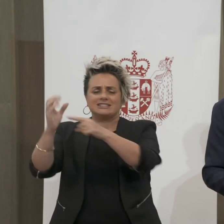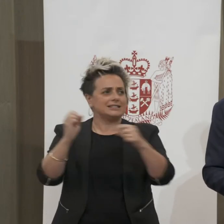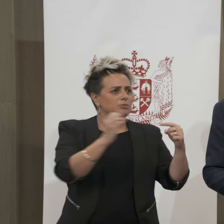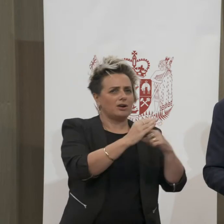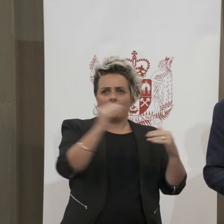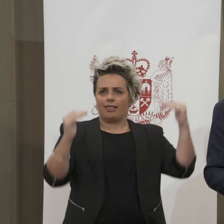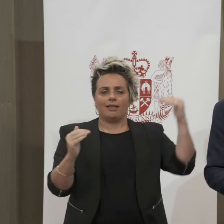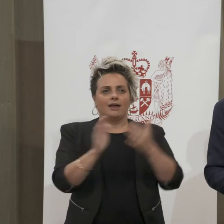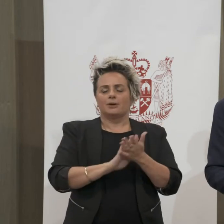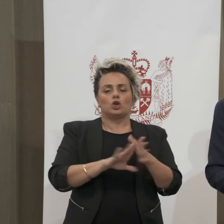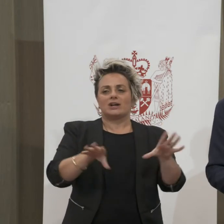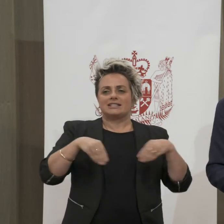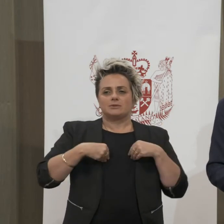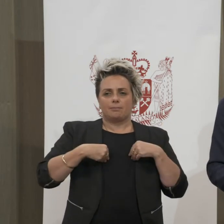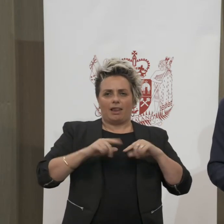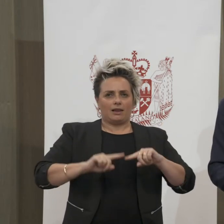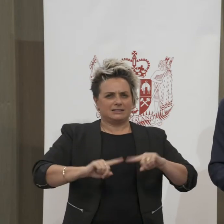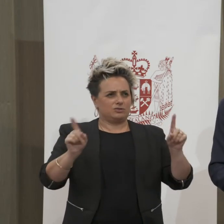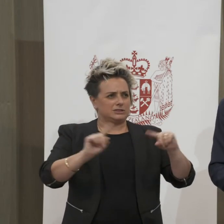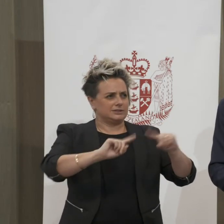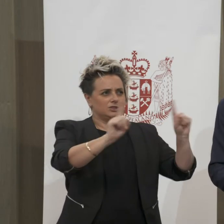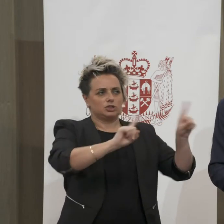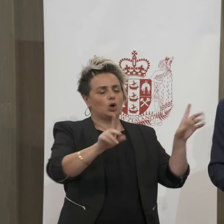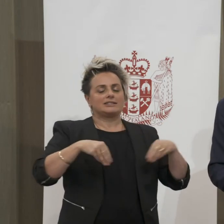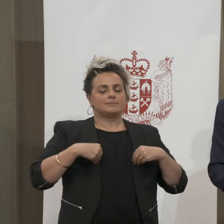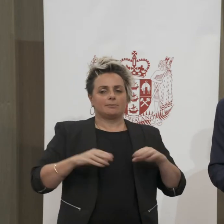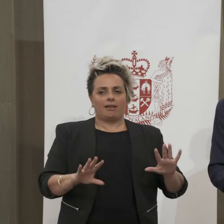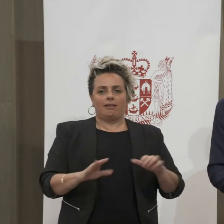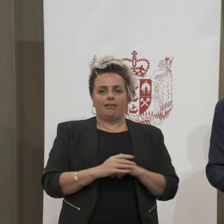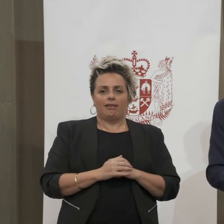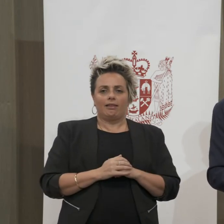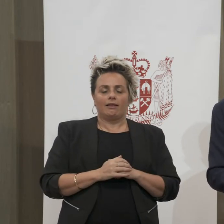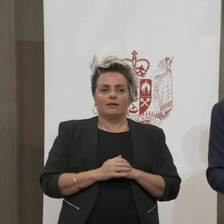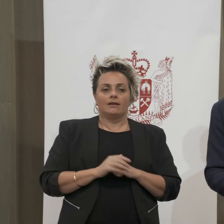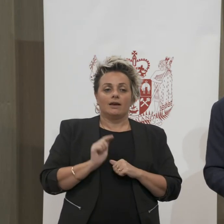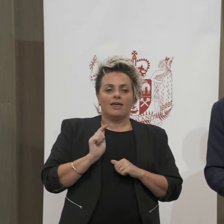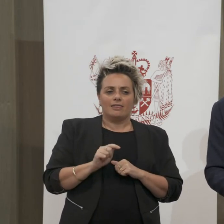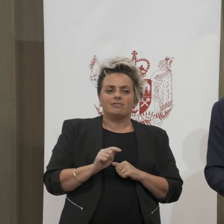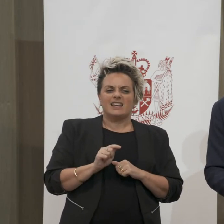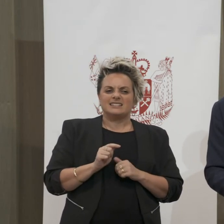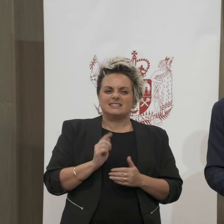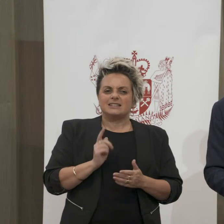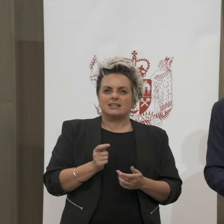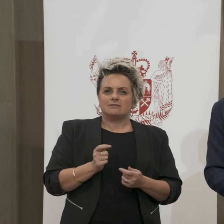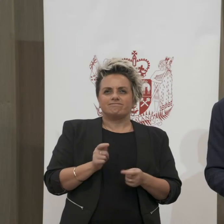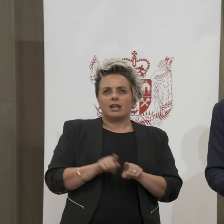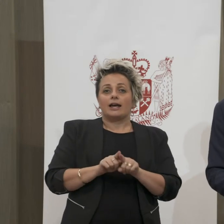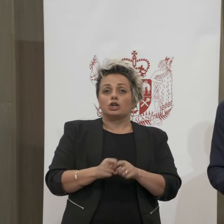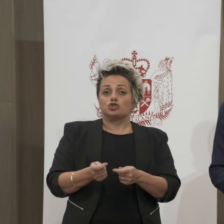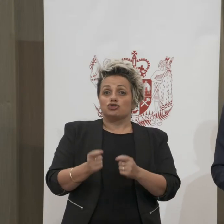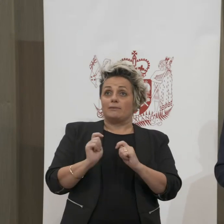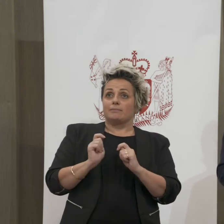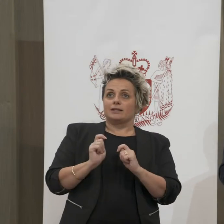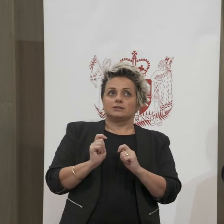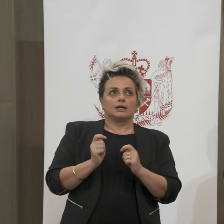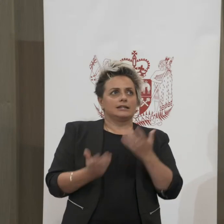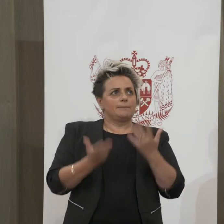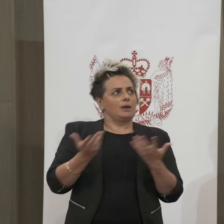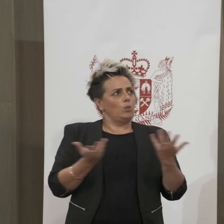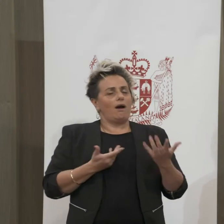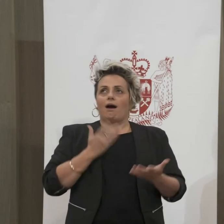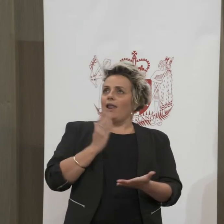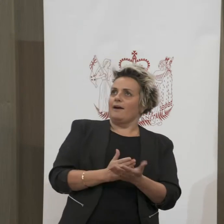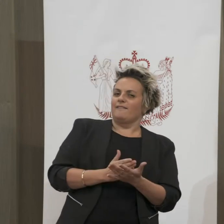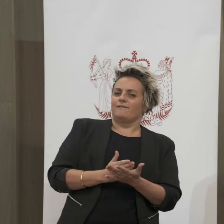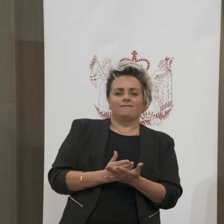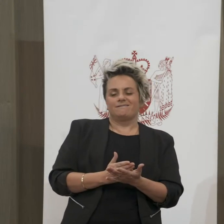to unacceptable variability in health services. That is, the type of treatment you get can come down to where in the country